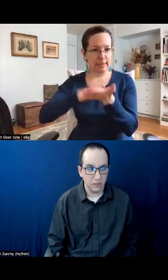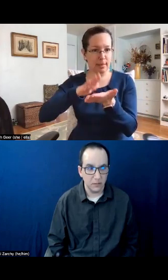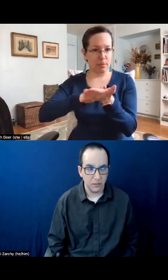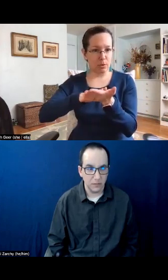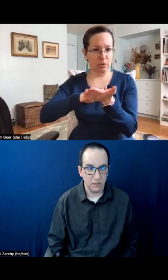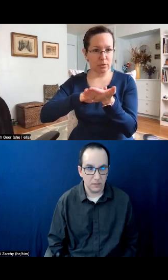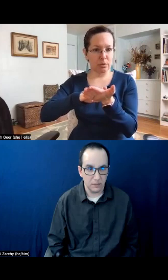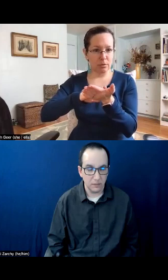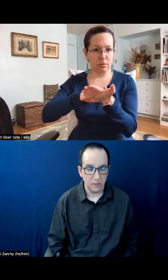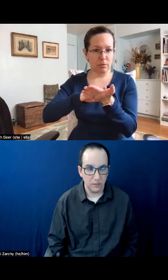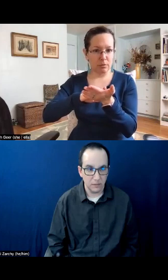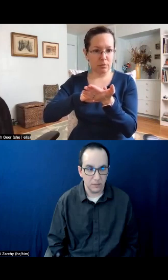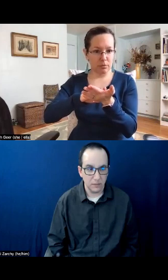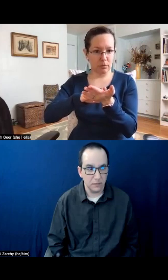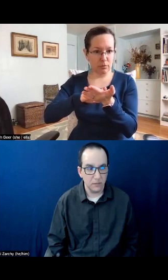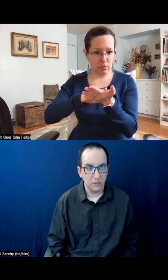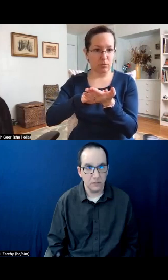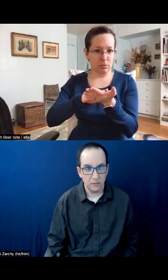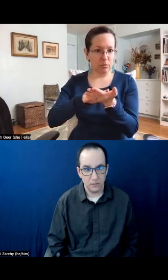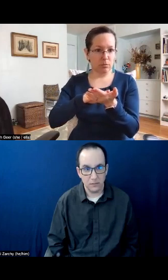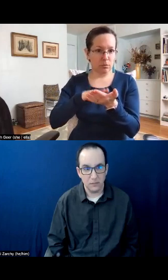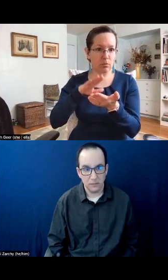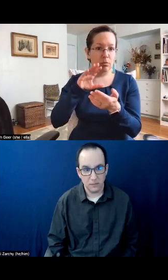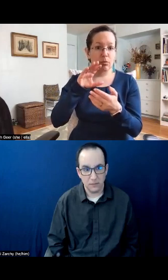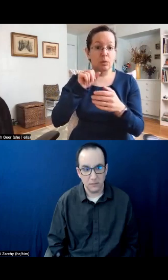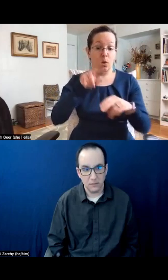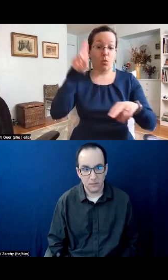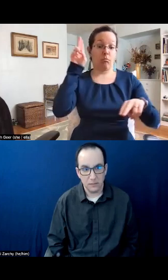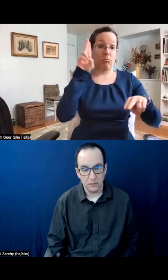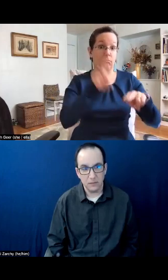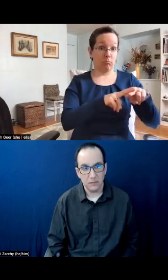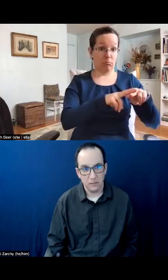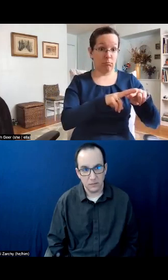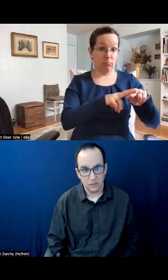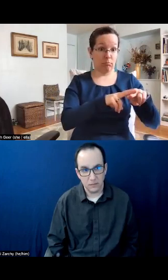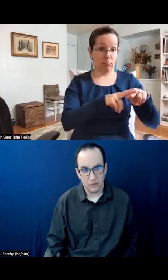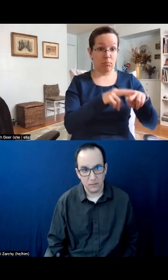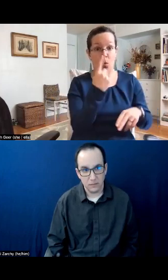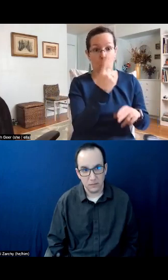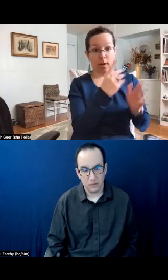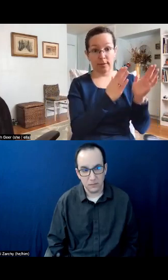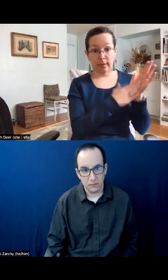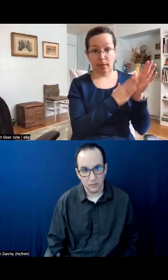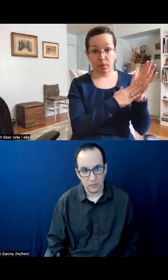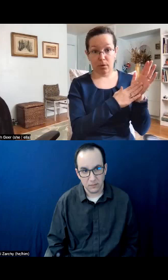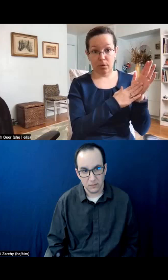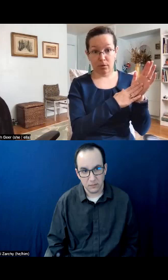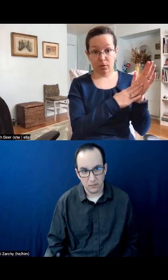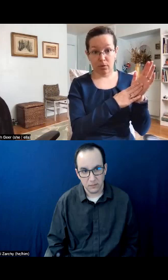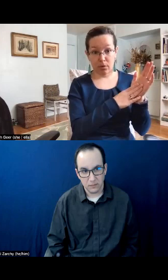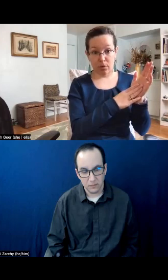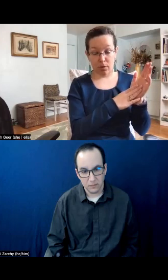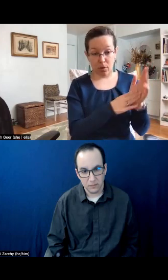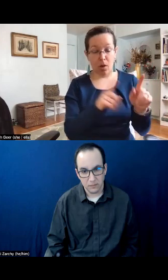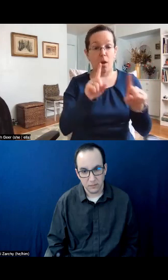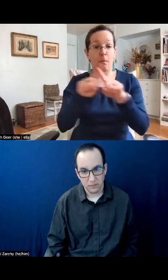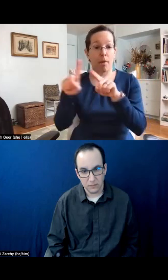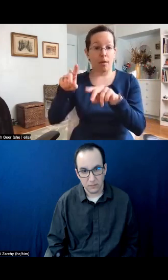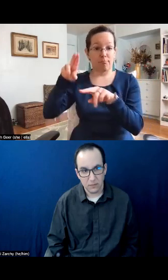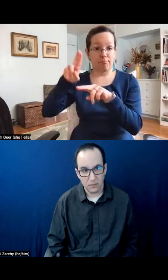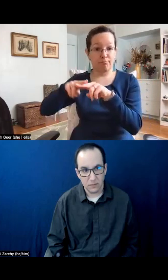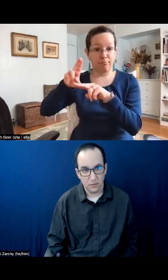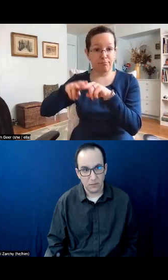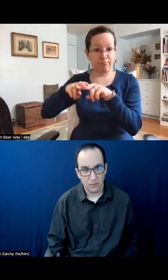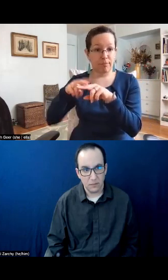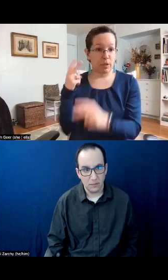If that is the case, there will be 2 syllables in those 7 segments that we would use to render it. So here, to sit has the one